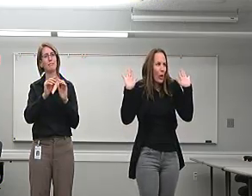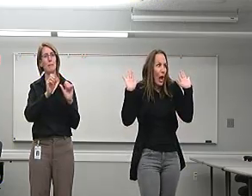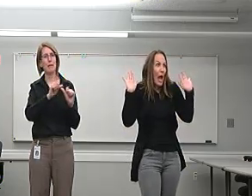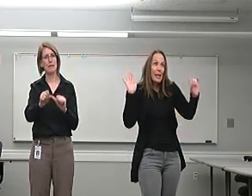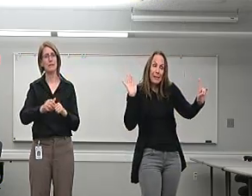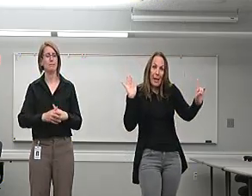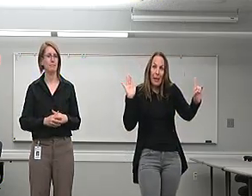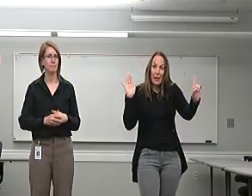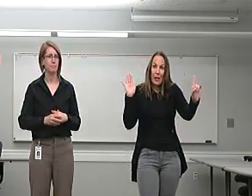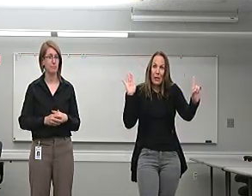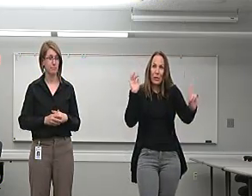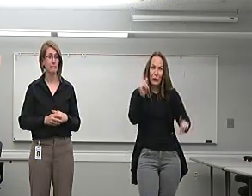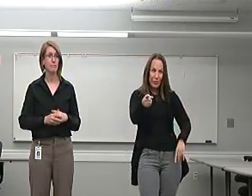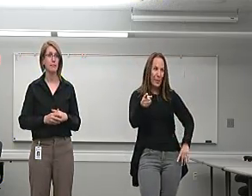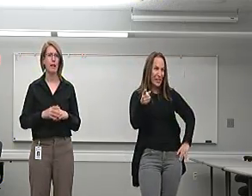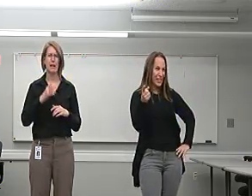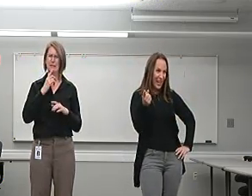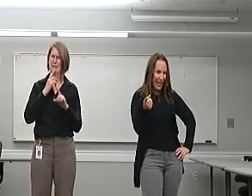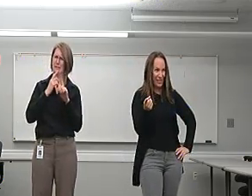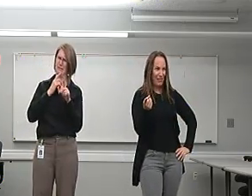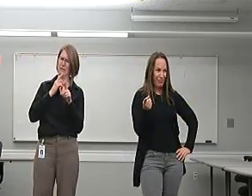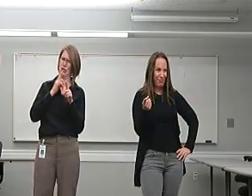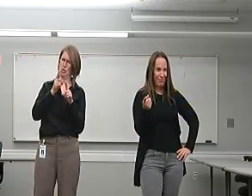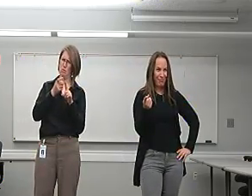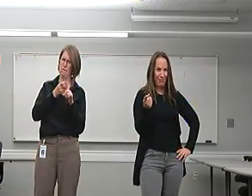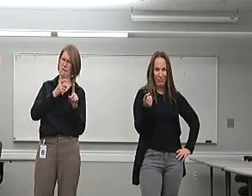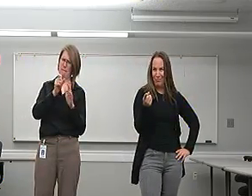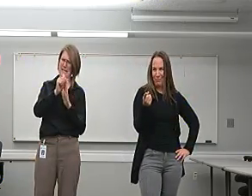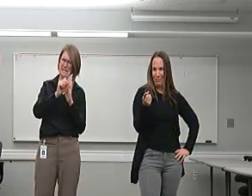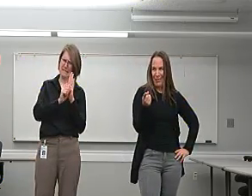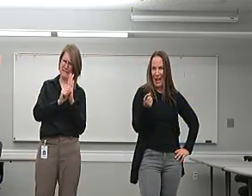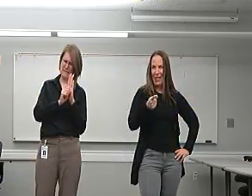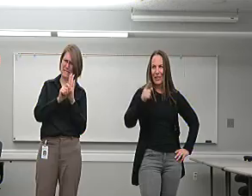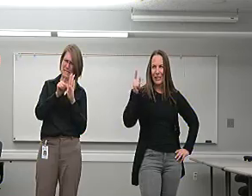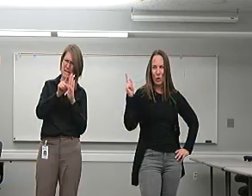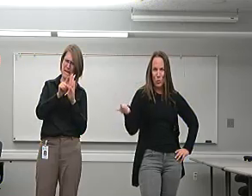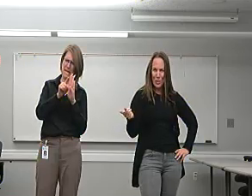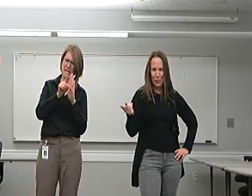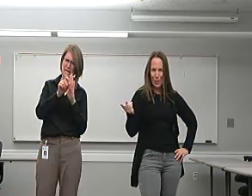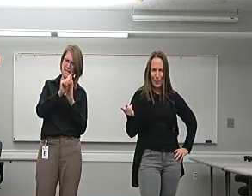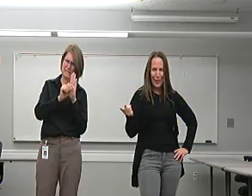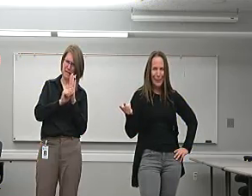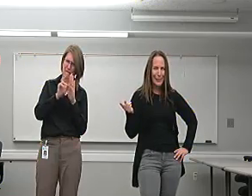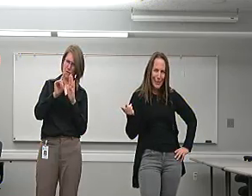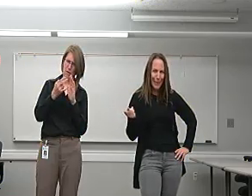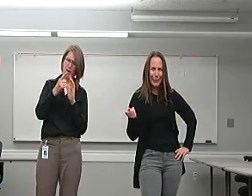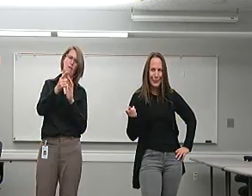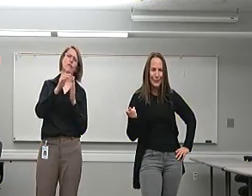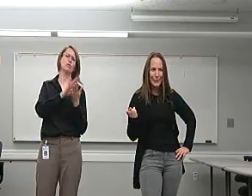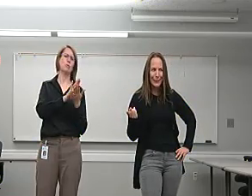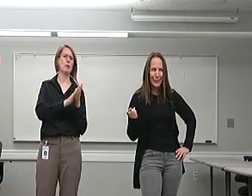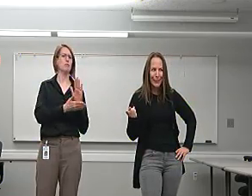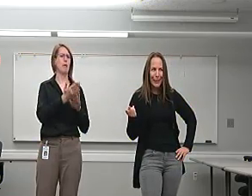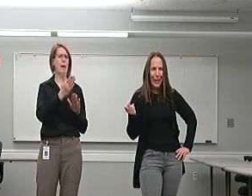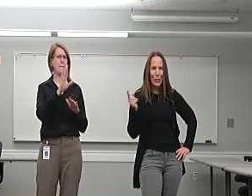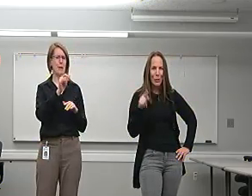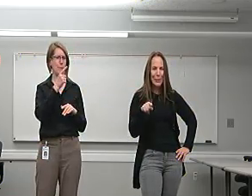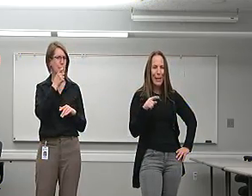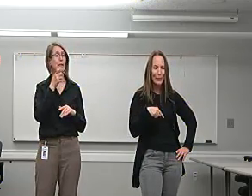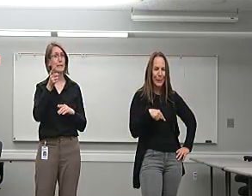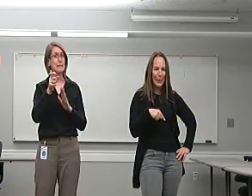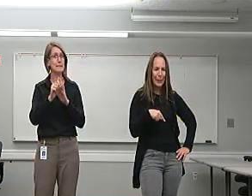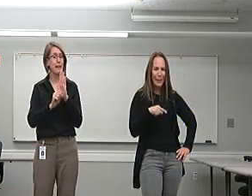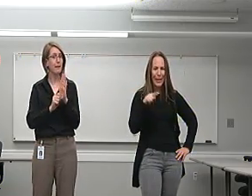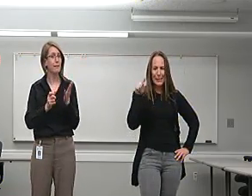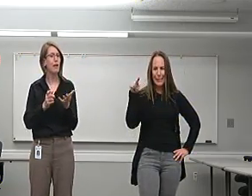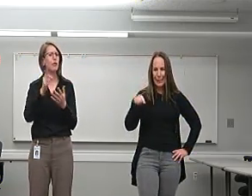said, you're from the state. And the school is run by the state. And you're telling me if I stick